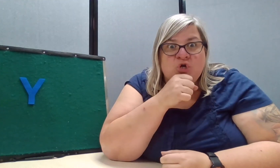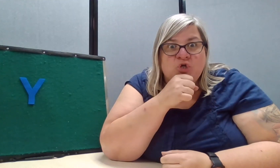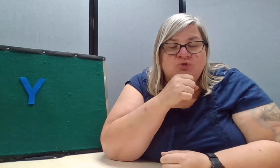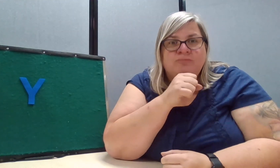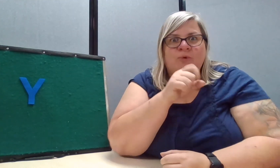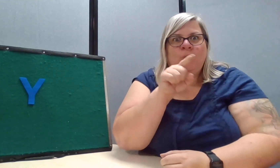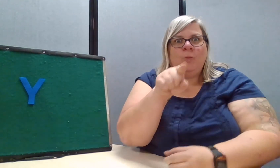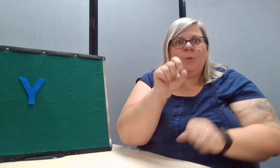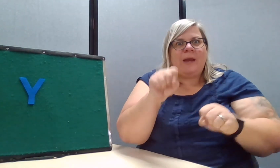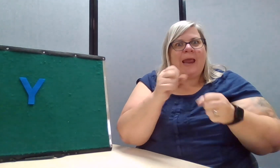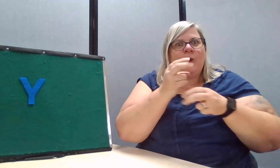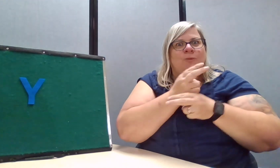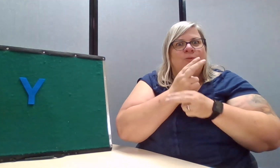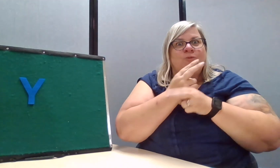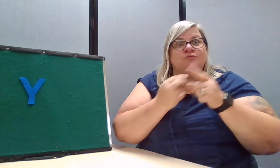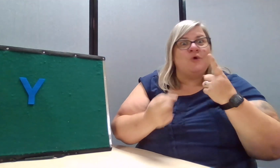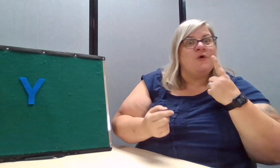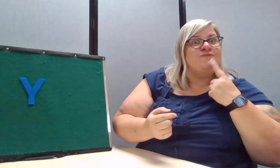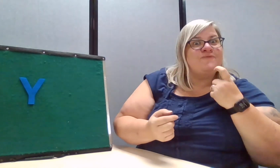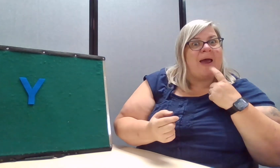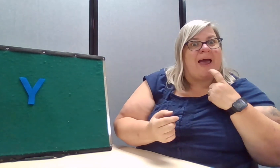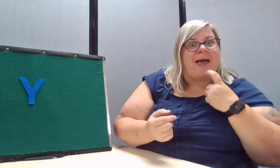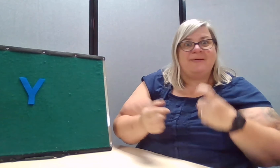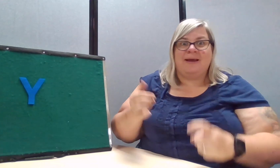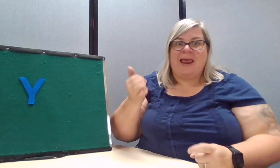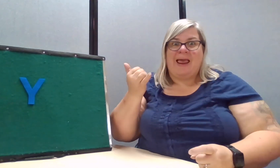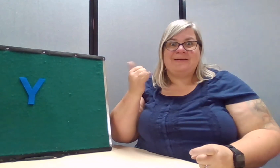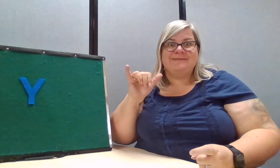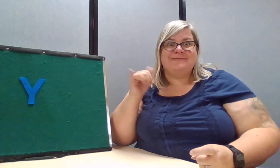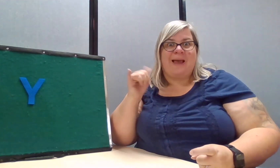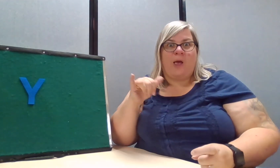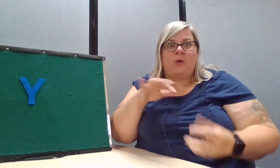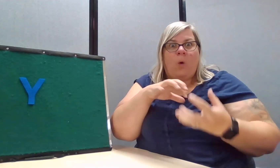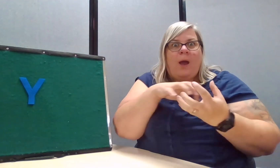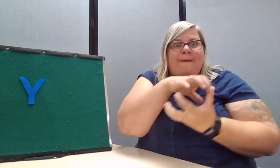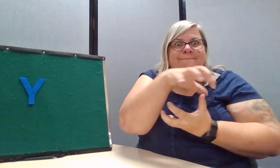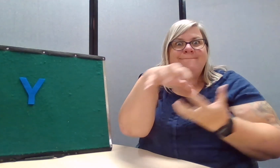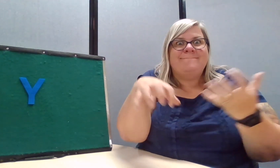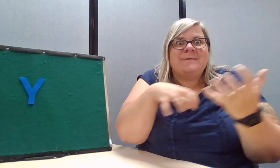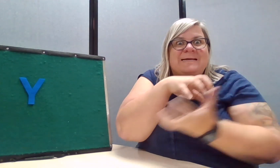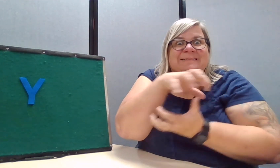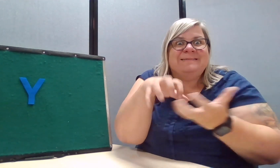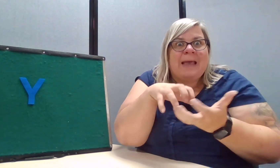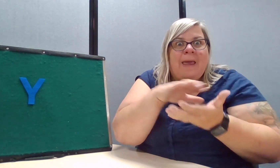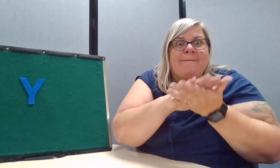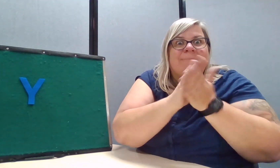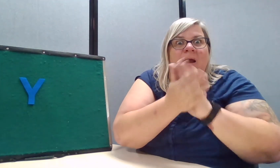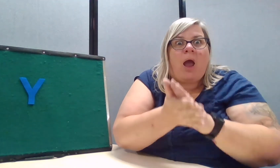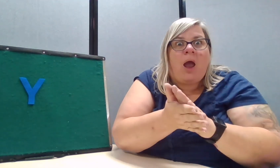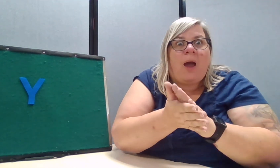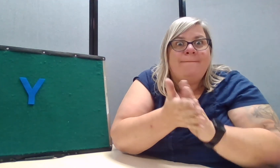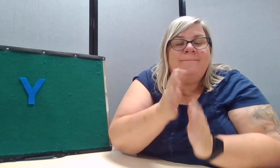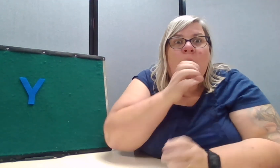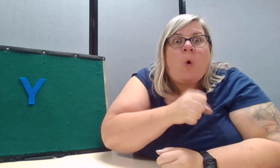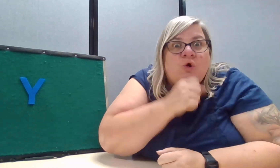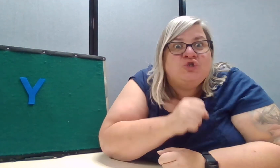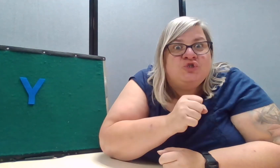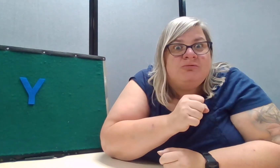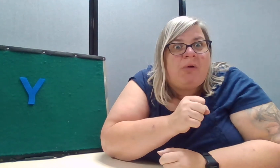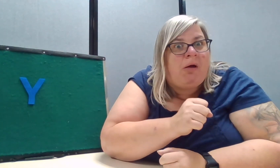have orange, you can use red and yellow together, and they make